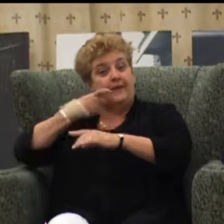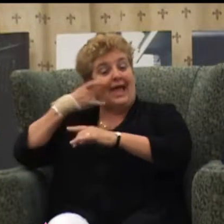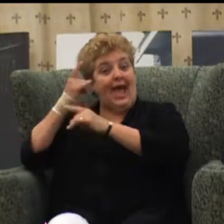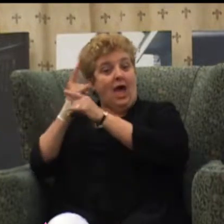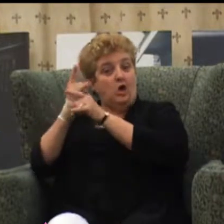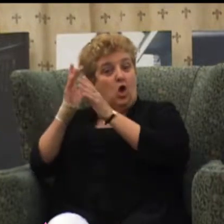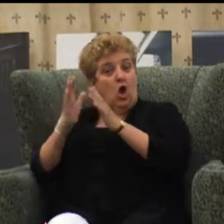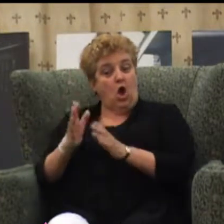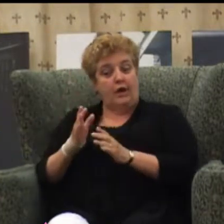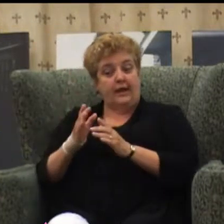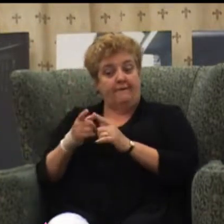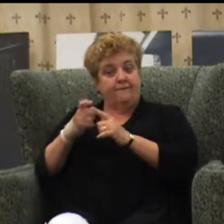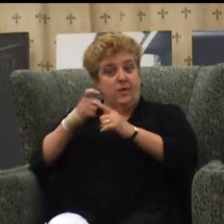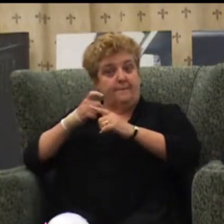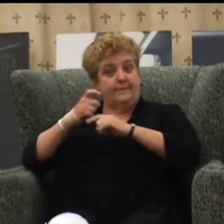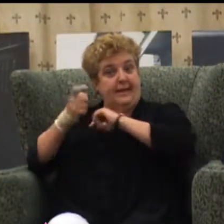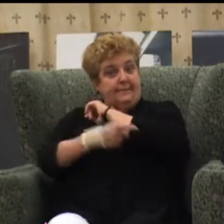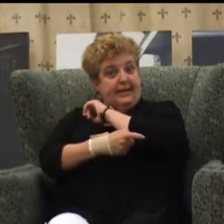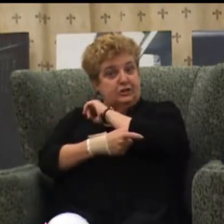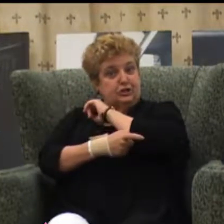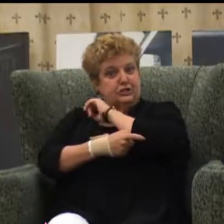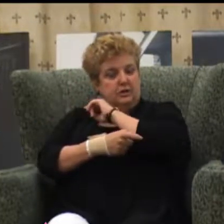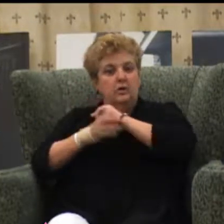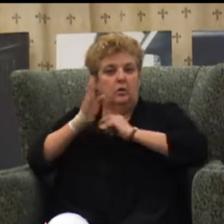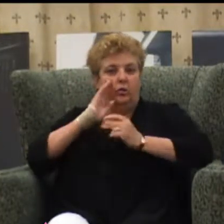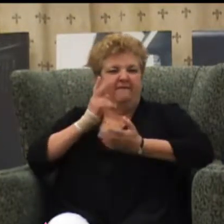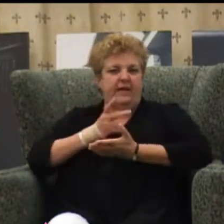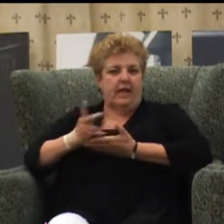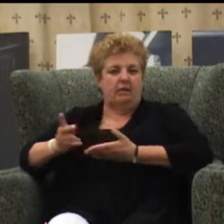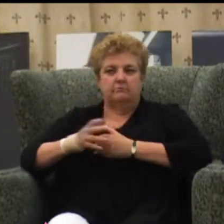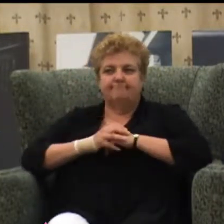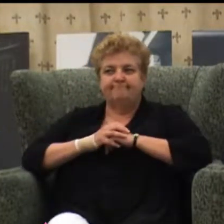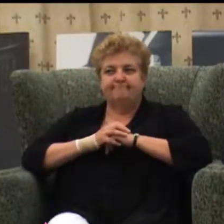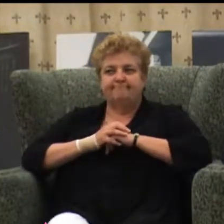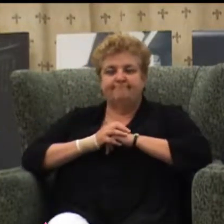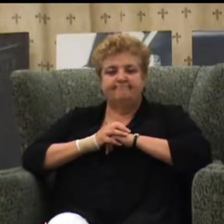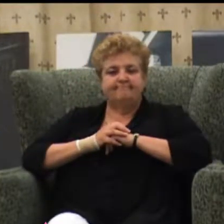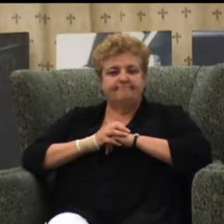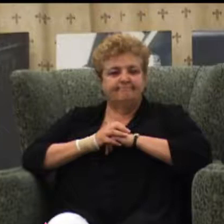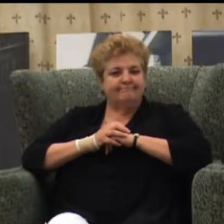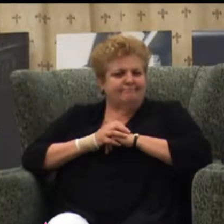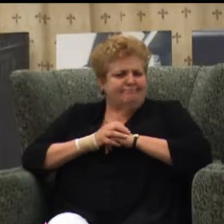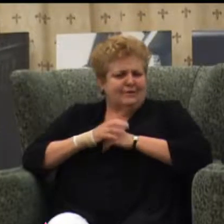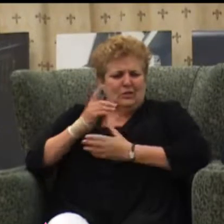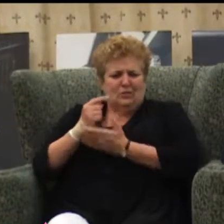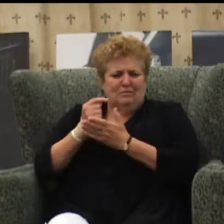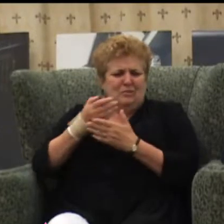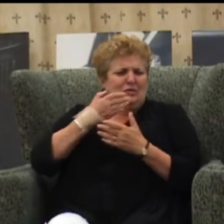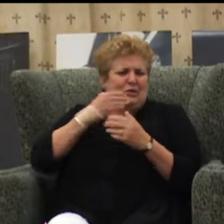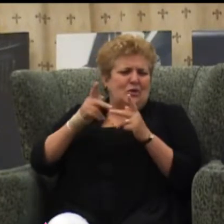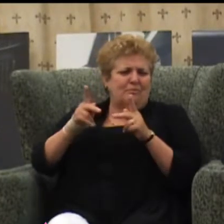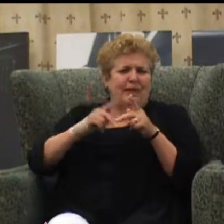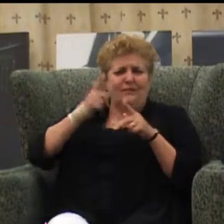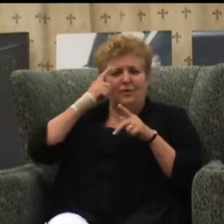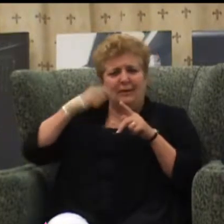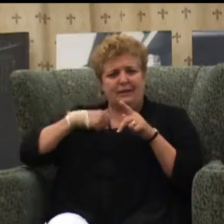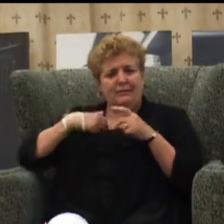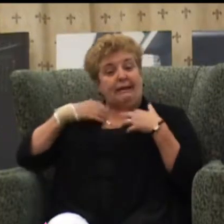failure. See, treatment was a great place to fatten me up for another run, but treatment never solved the